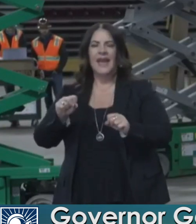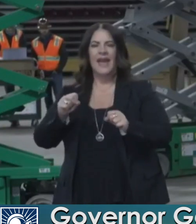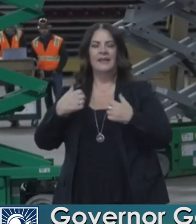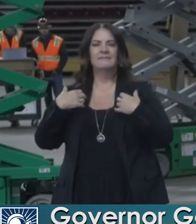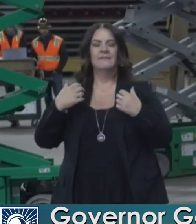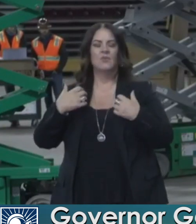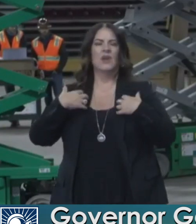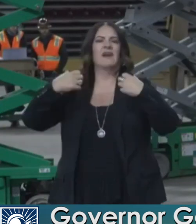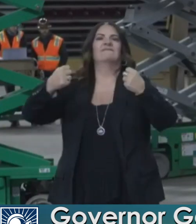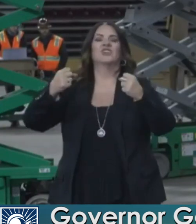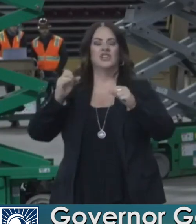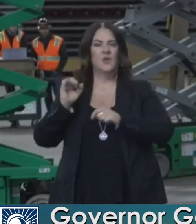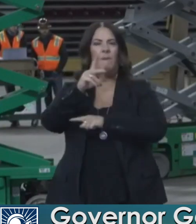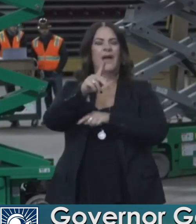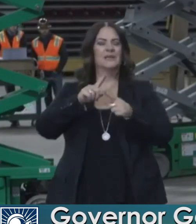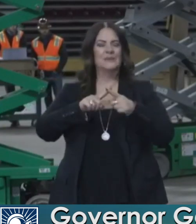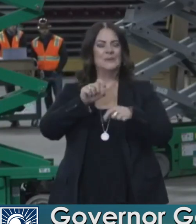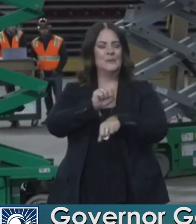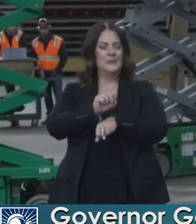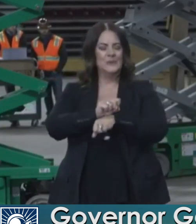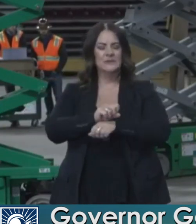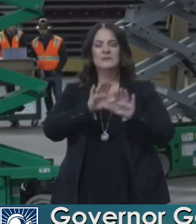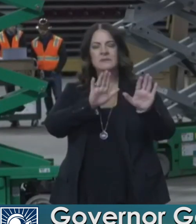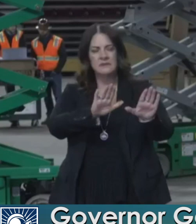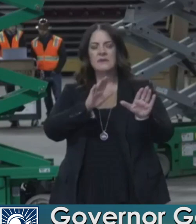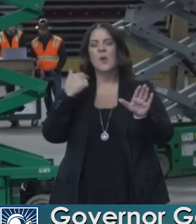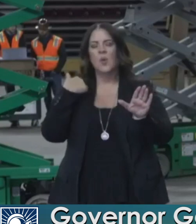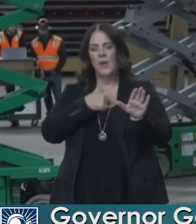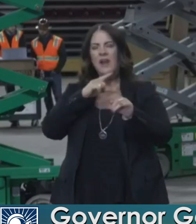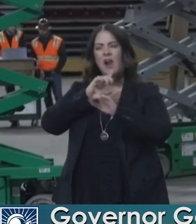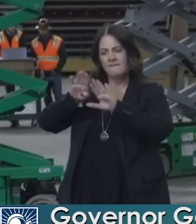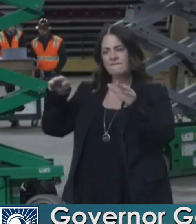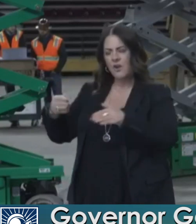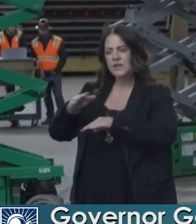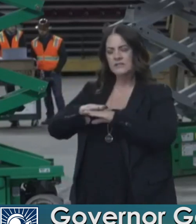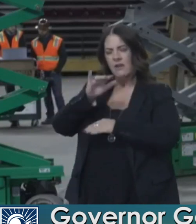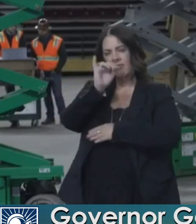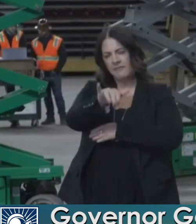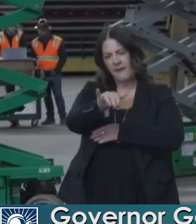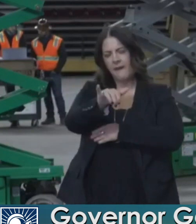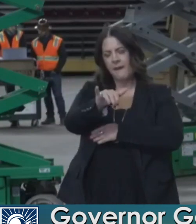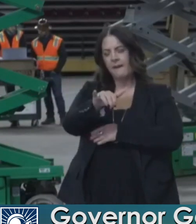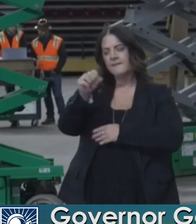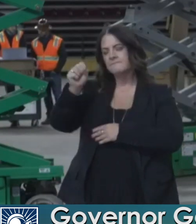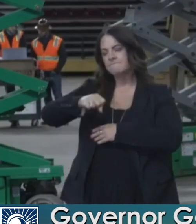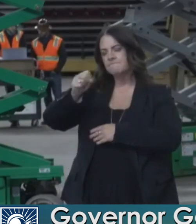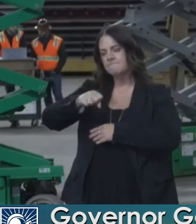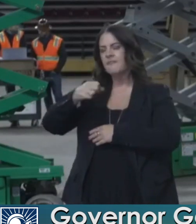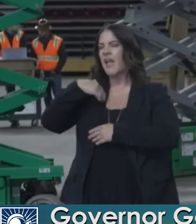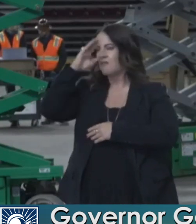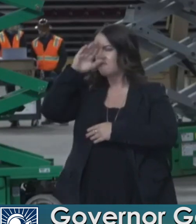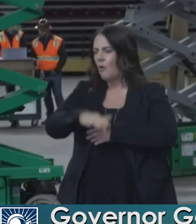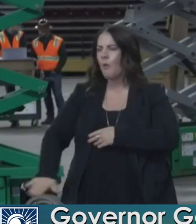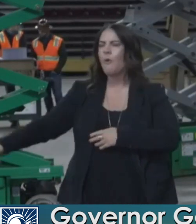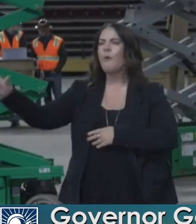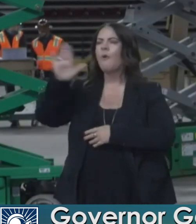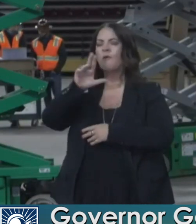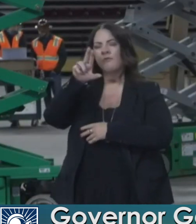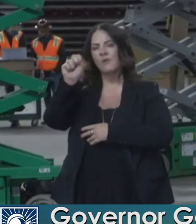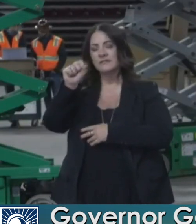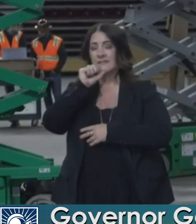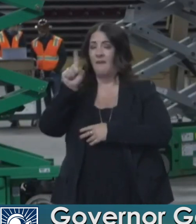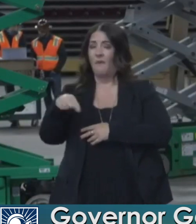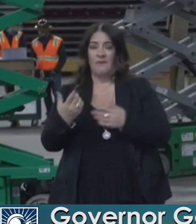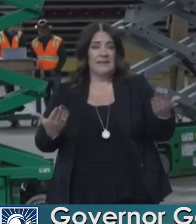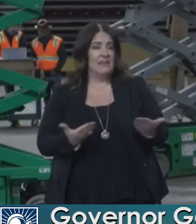So this is a deep area of focused concentration, I know, all across the United States, not just here in